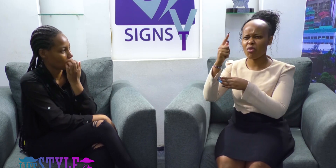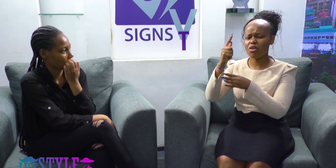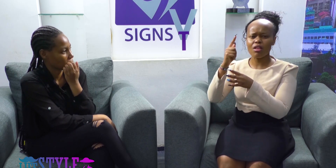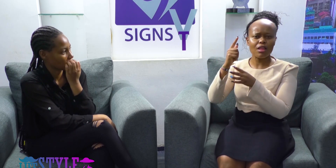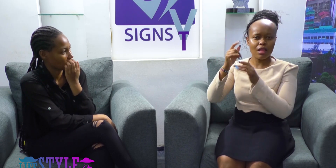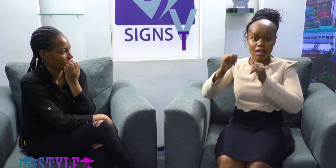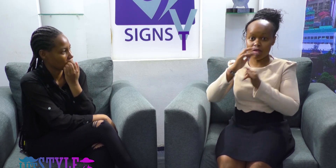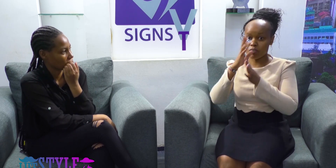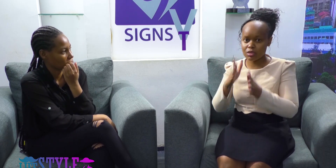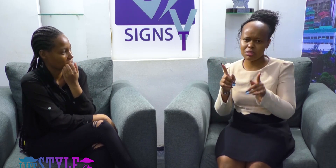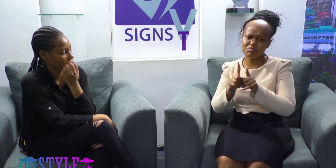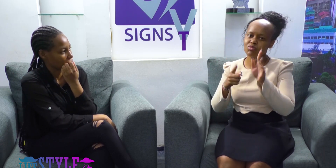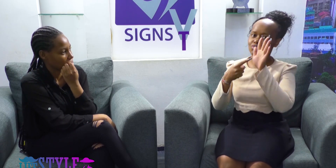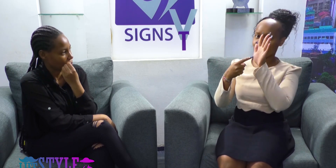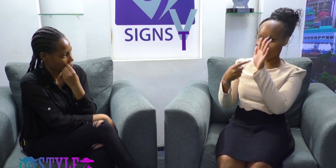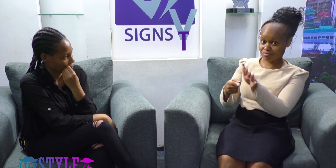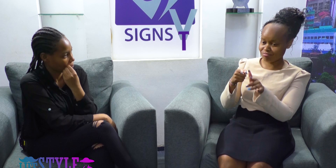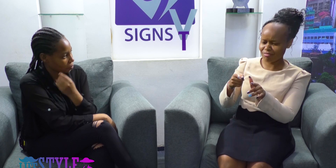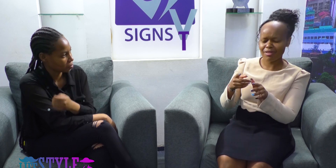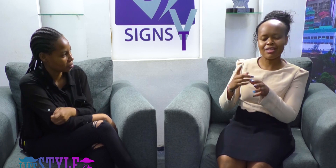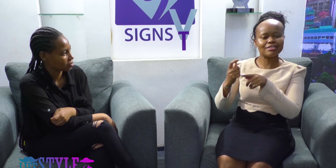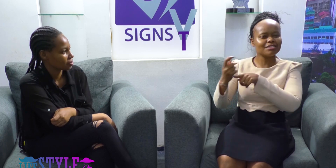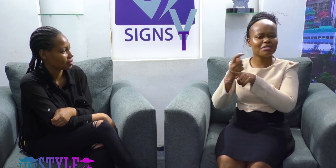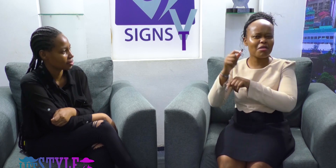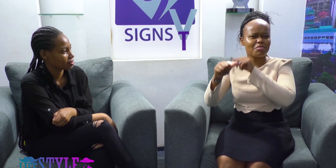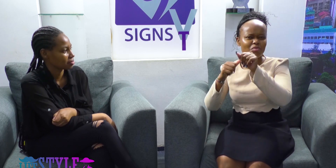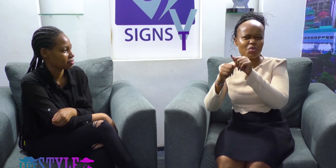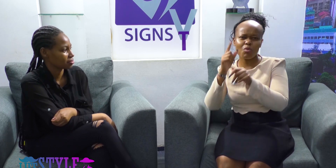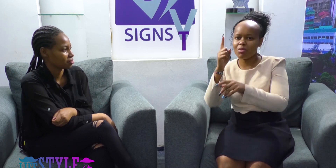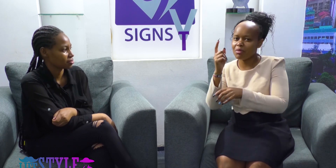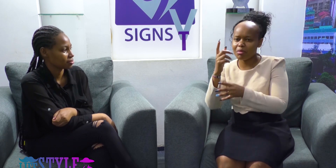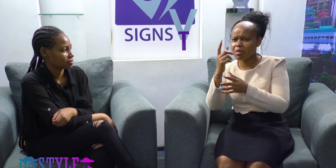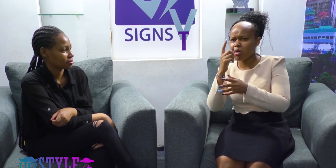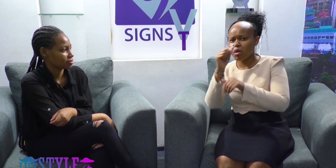we went for a media training where I trained as a journalist.